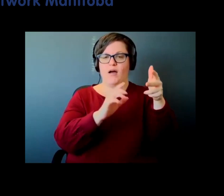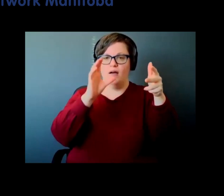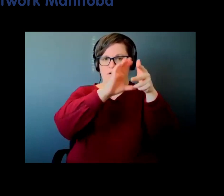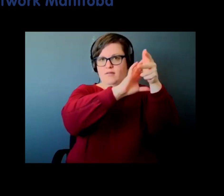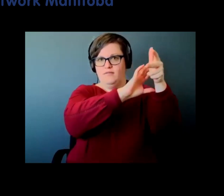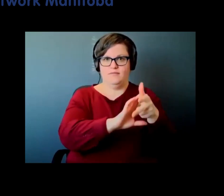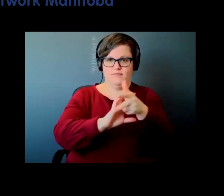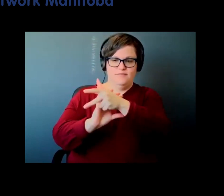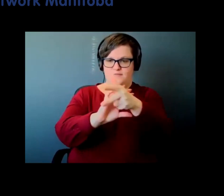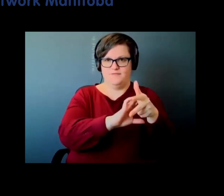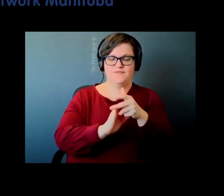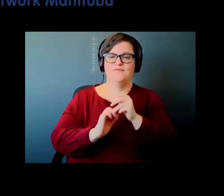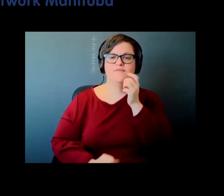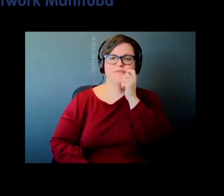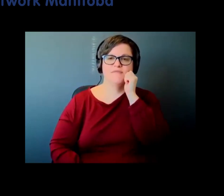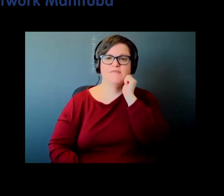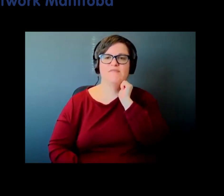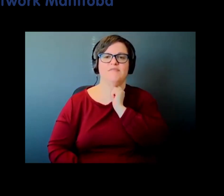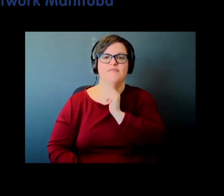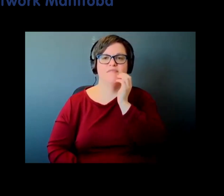Okay, I'm just trying to.